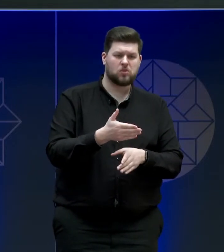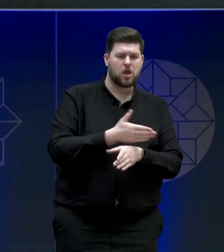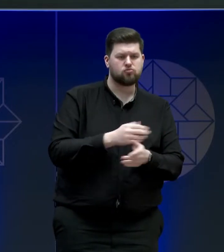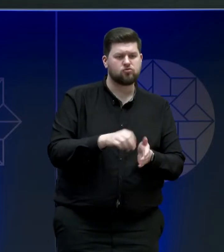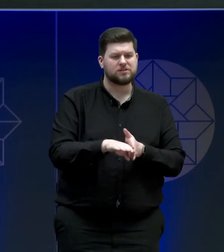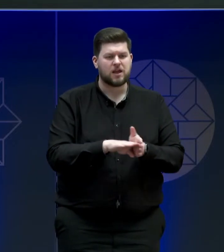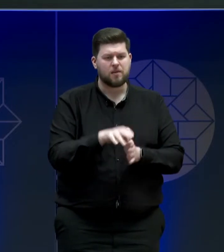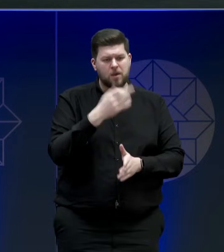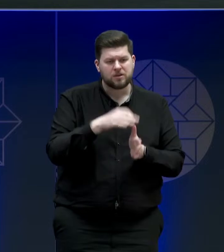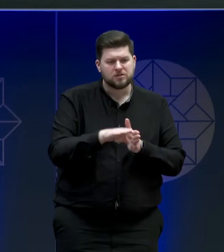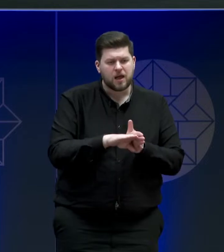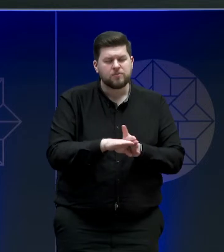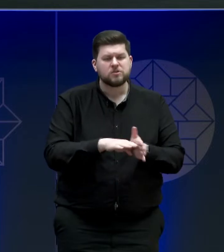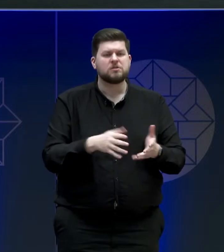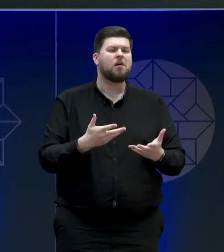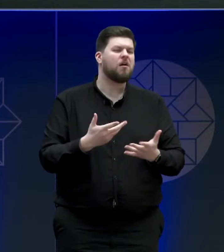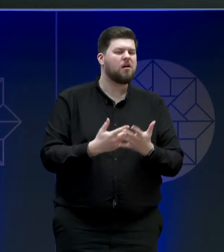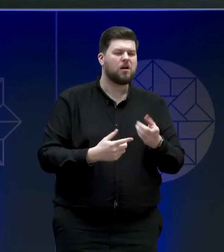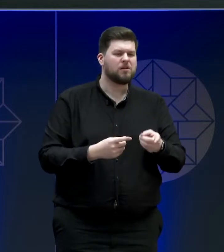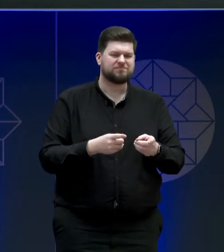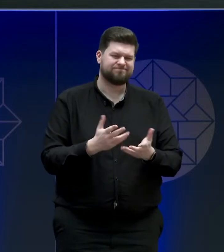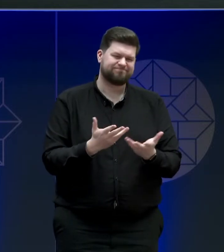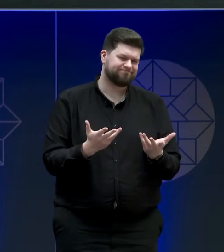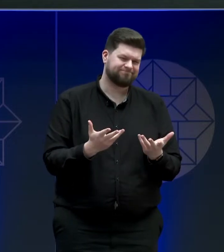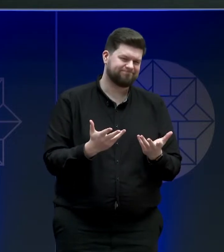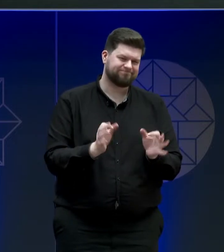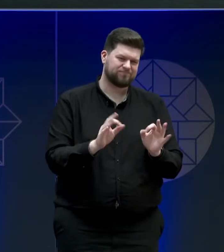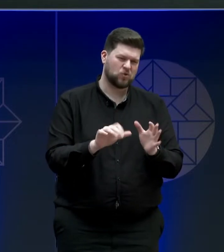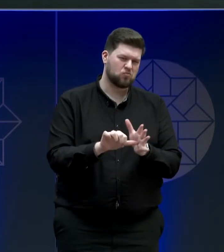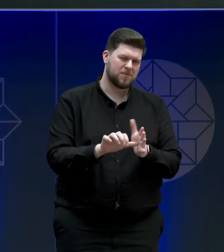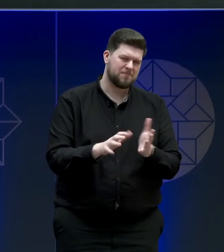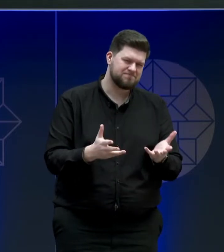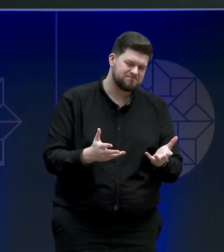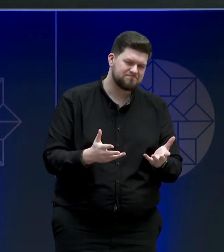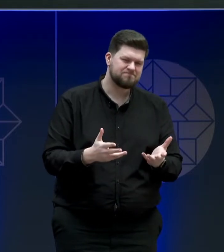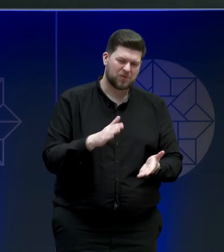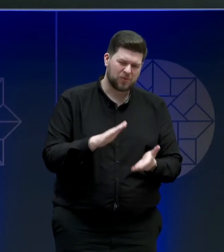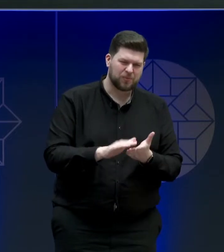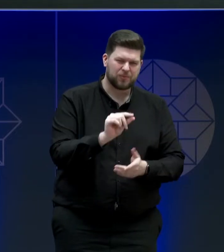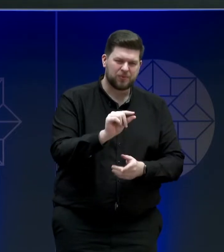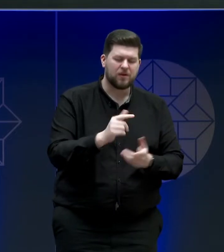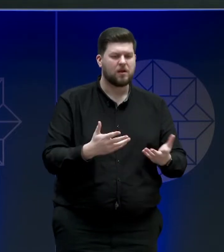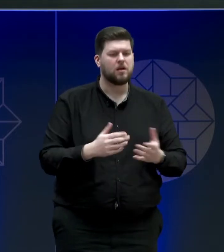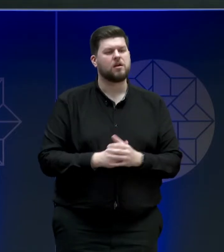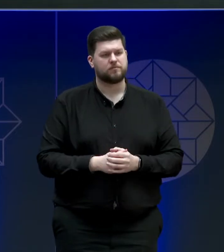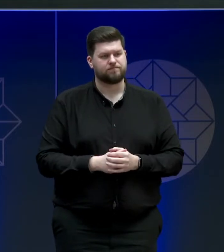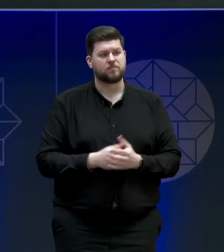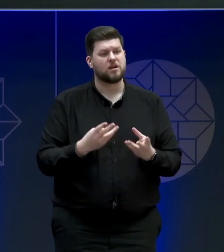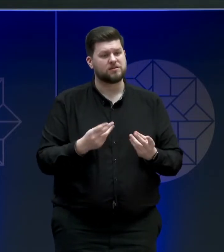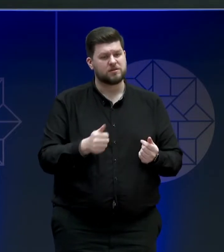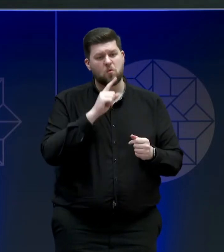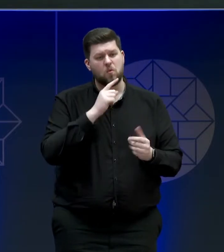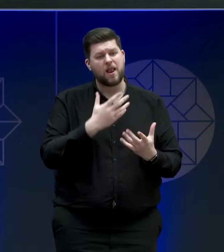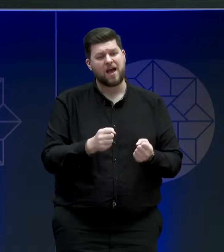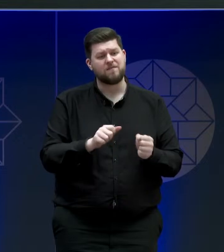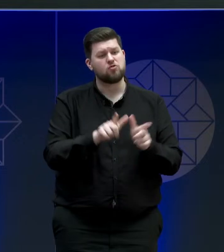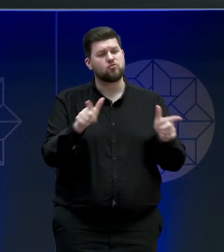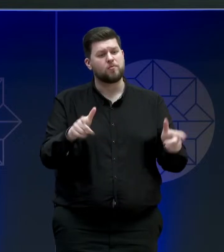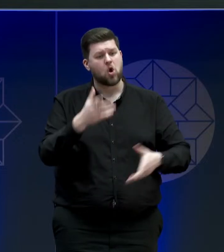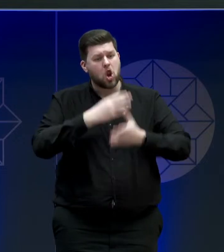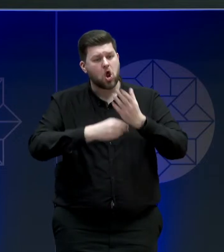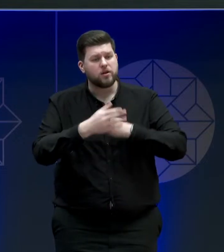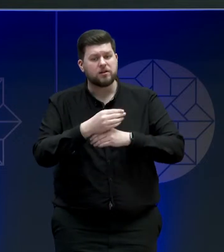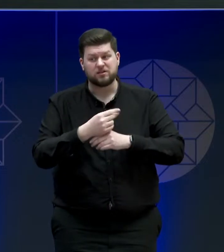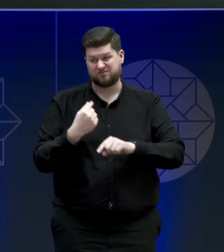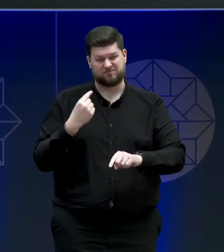all schools should have available remote learning support, which is obviously a product of COVID, and we'd expect that to be